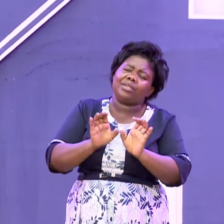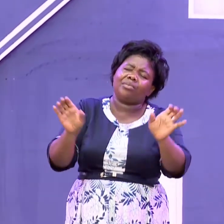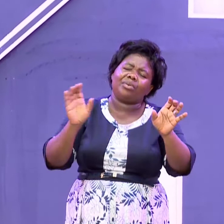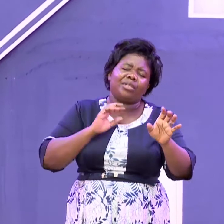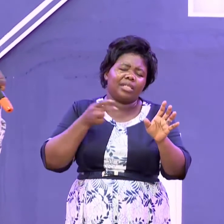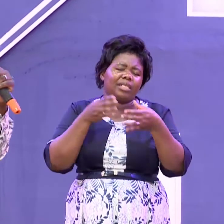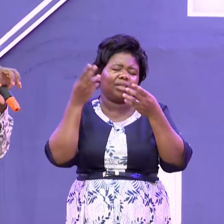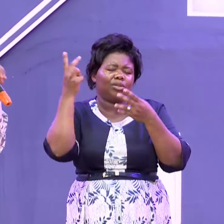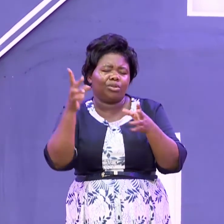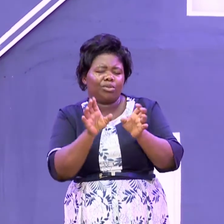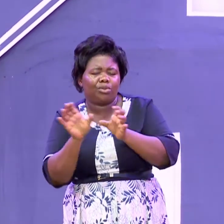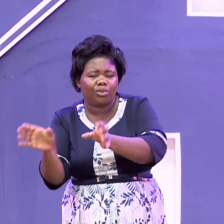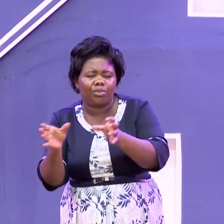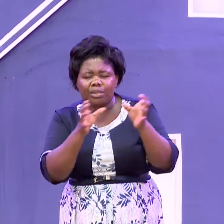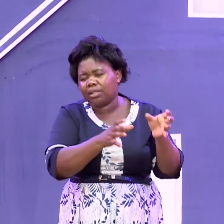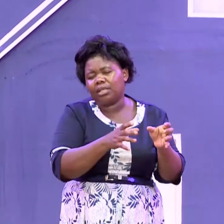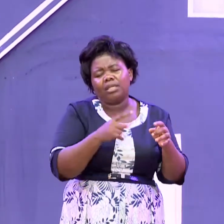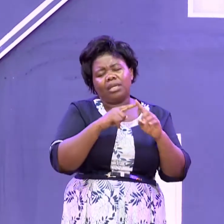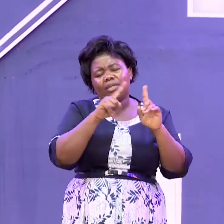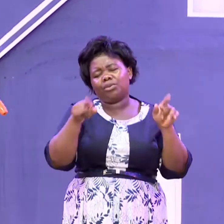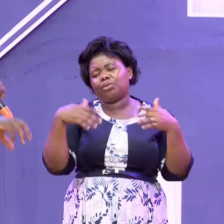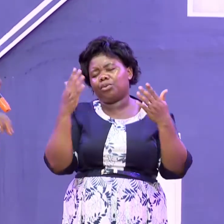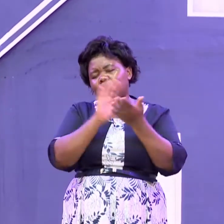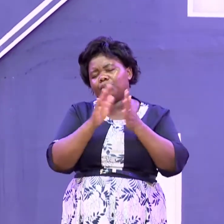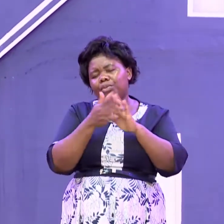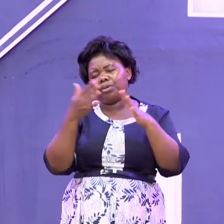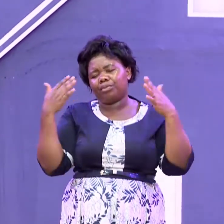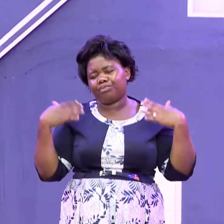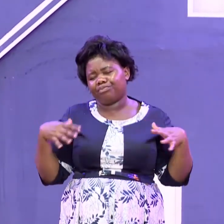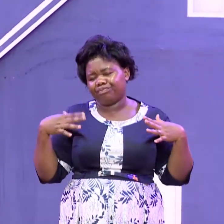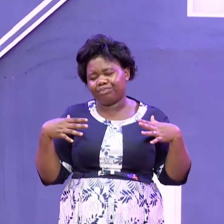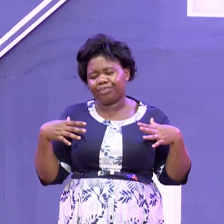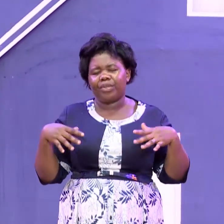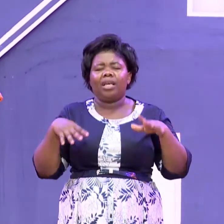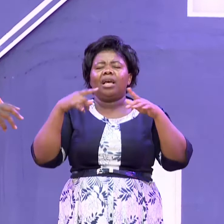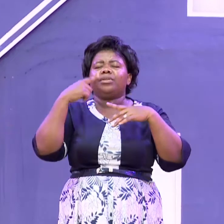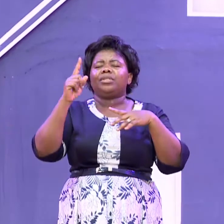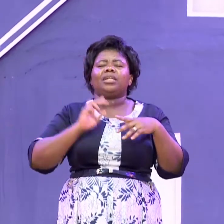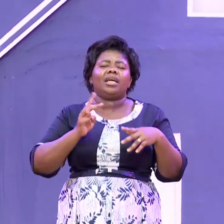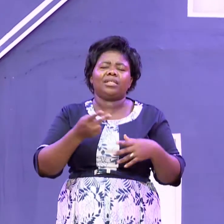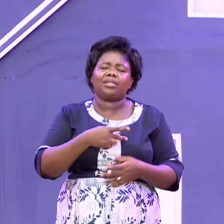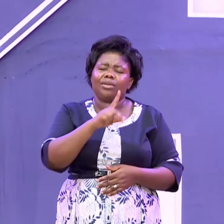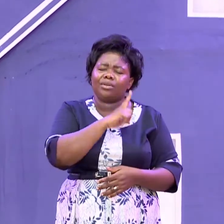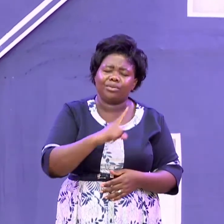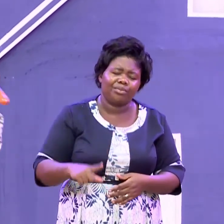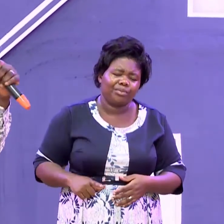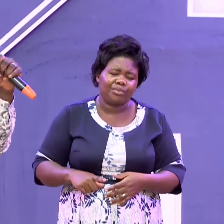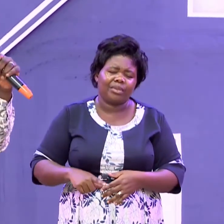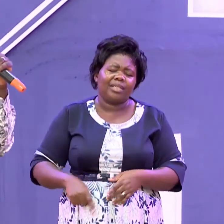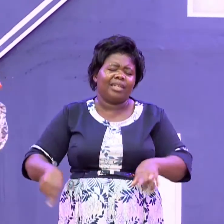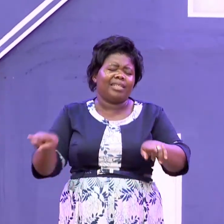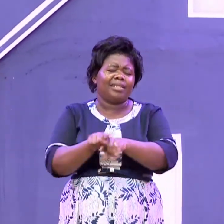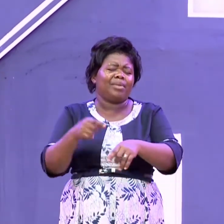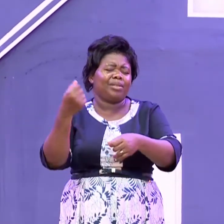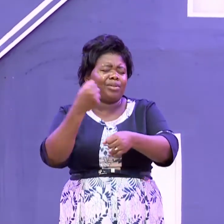groups, that you shall be found worthy, that you tell us, O Lord, that as you did it